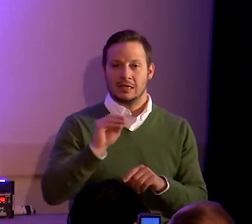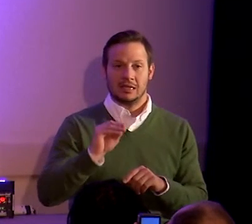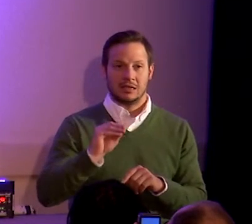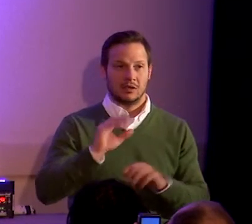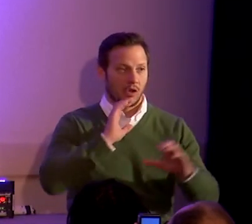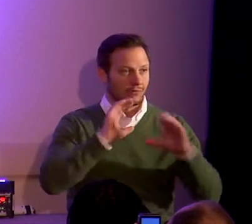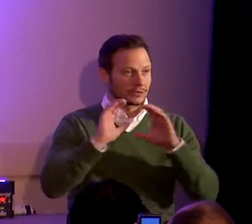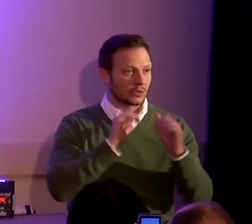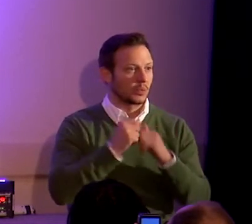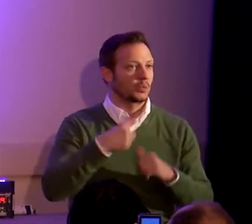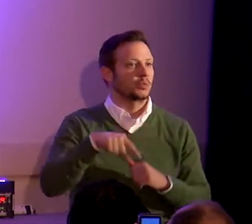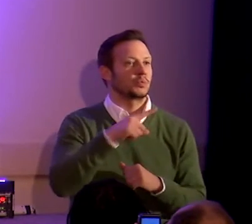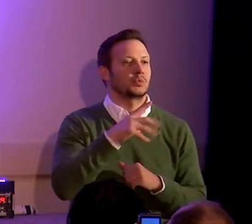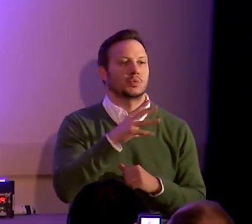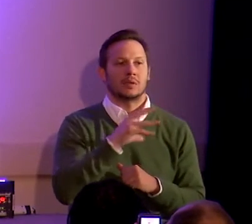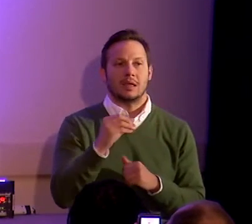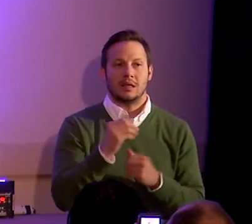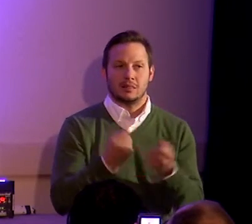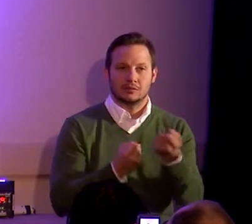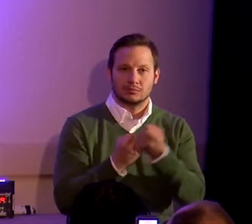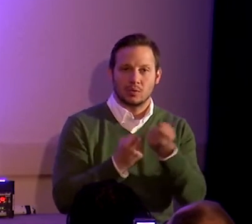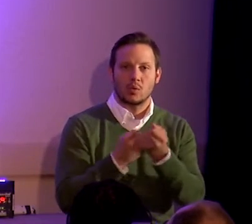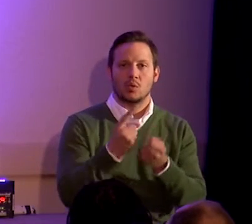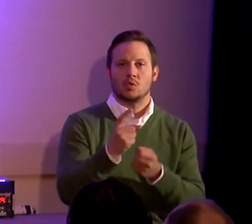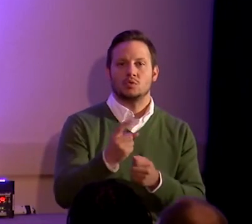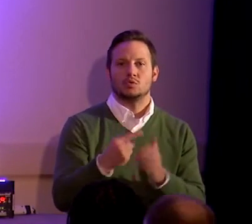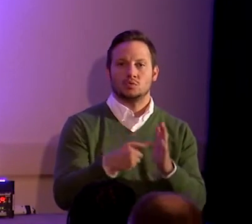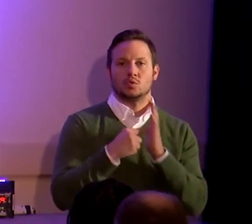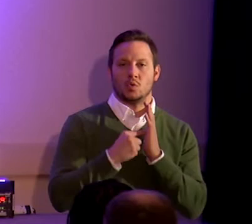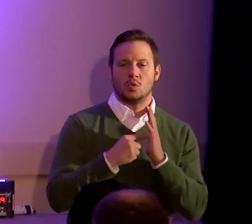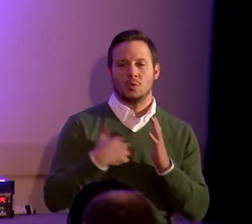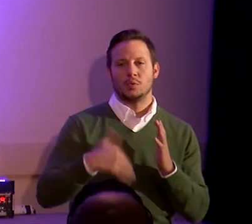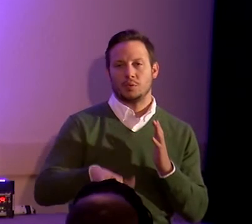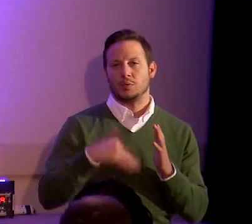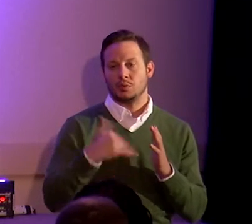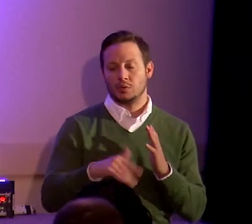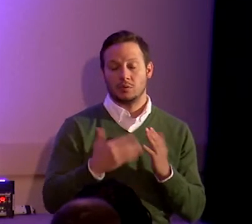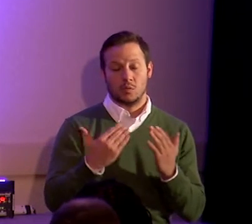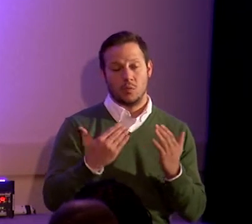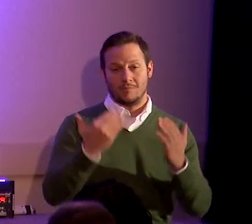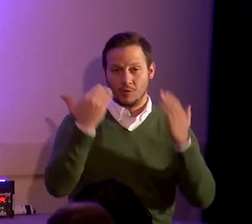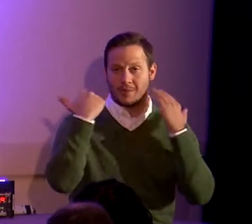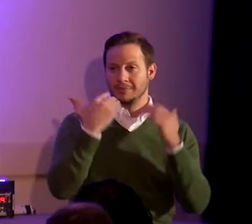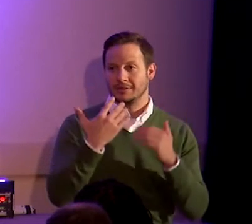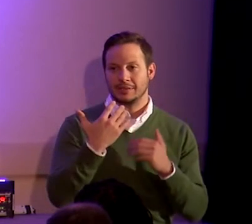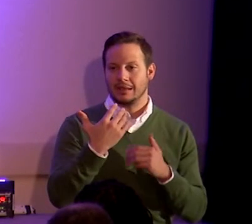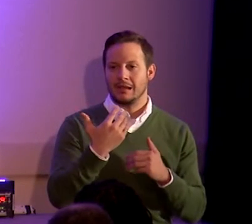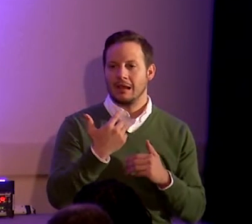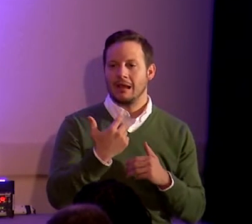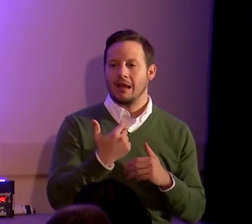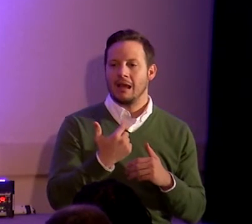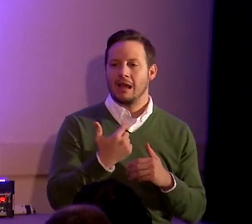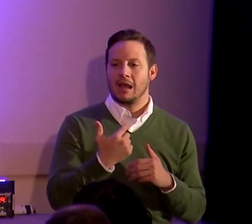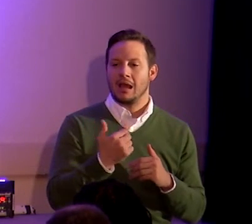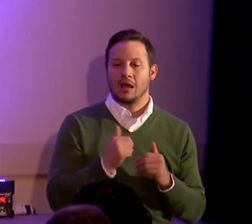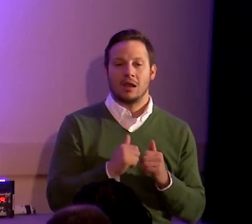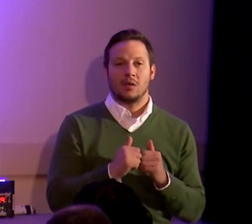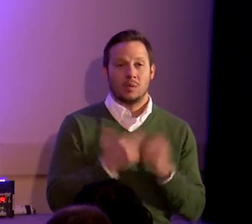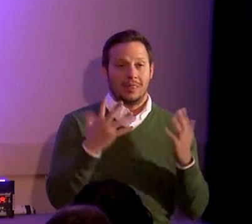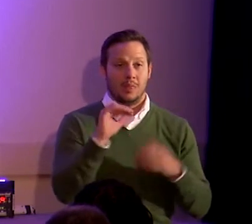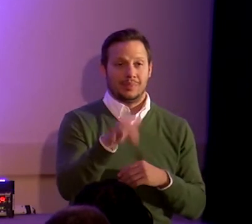I've shared with you, the support you guys have given me, has been really overwhelming. It's no other way. I would not be having as much fun as I